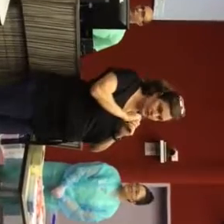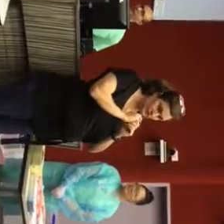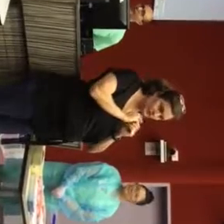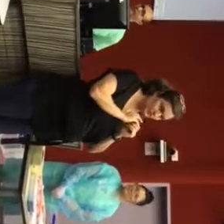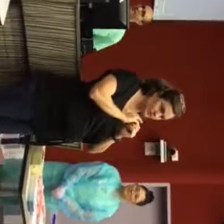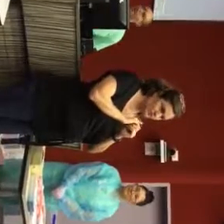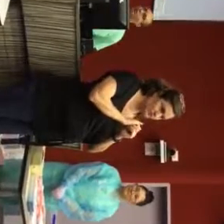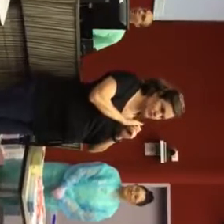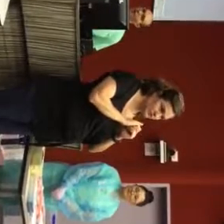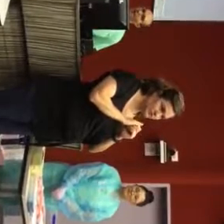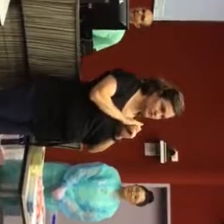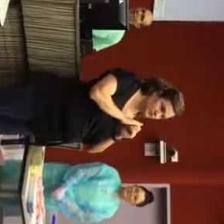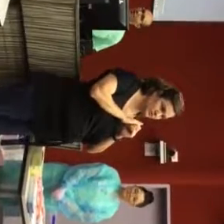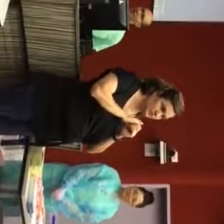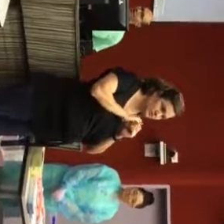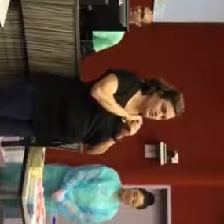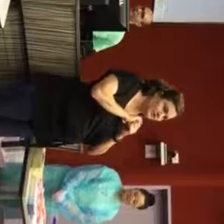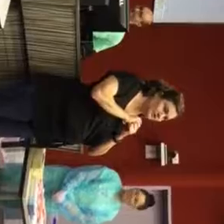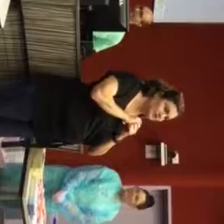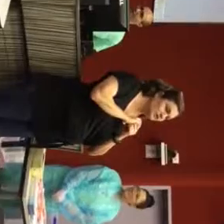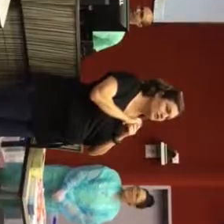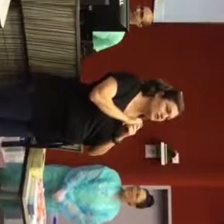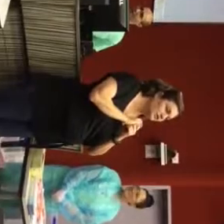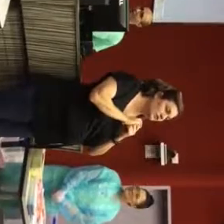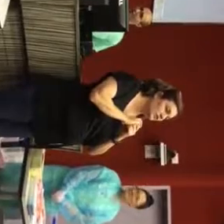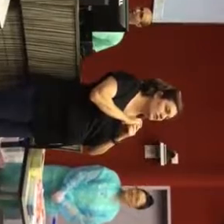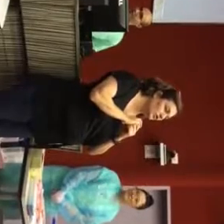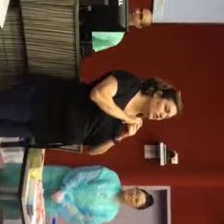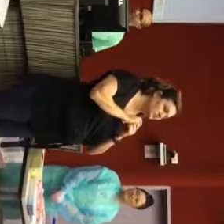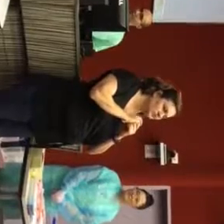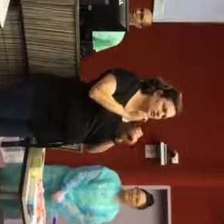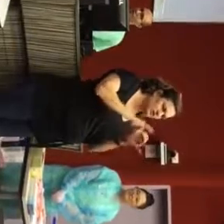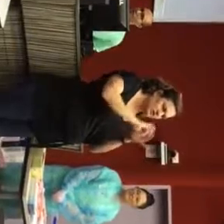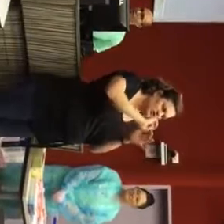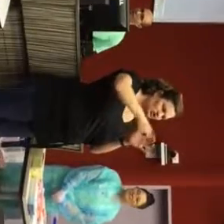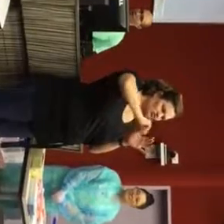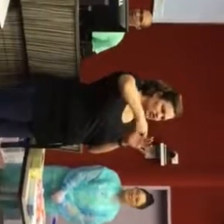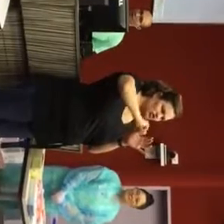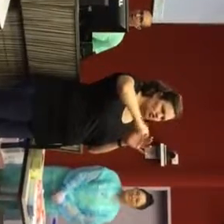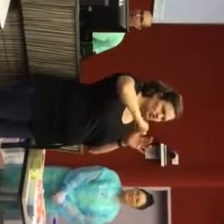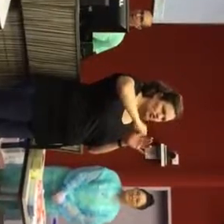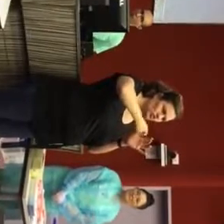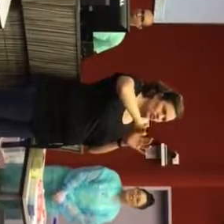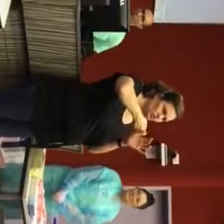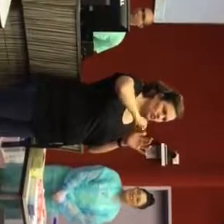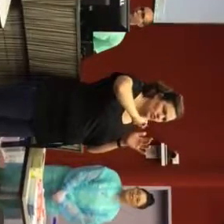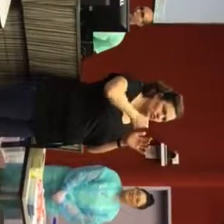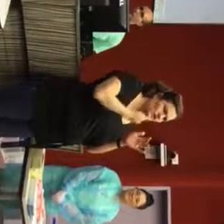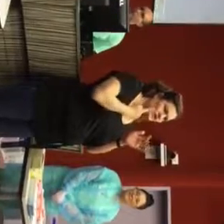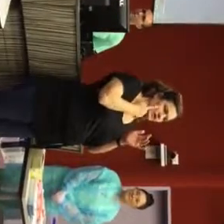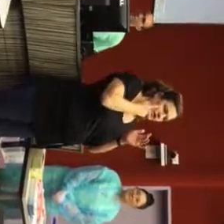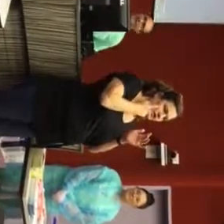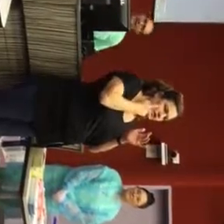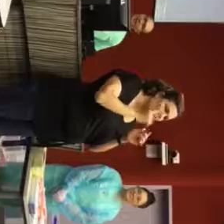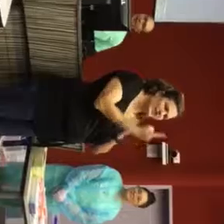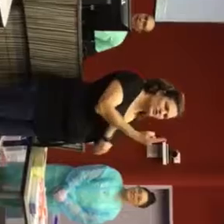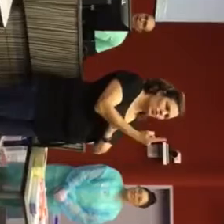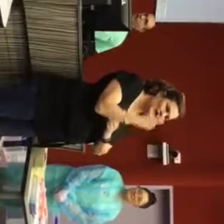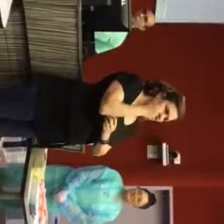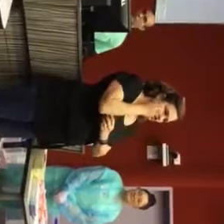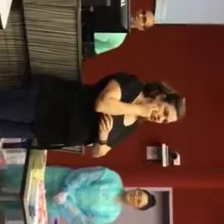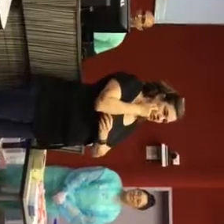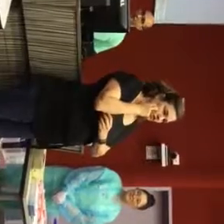when a third year makes it, it will probably take around the semester, whereas with a fourth year, because they're sending